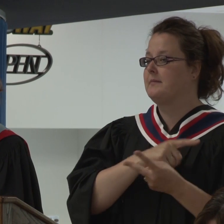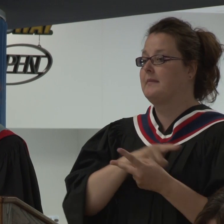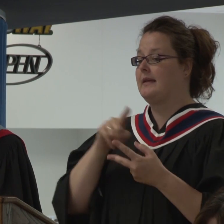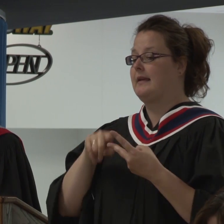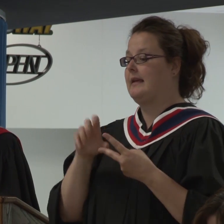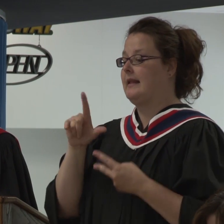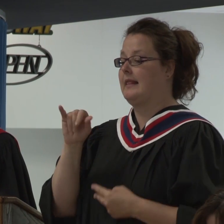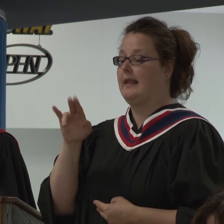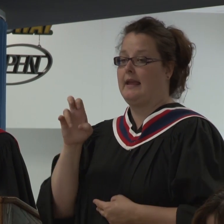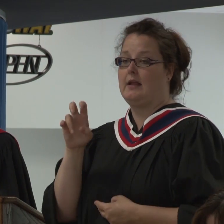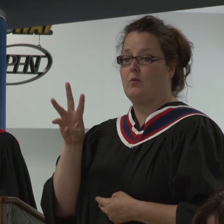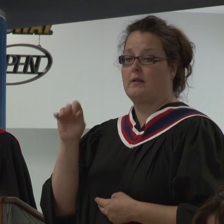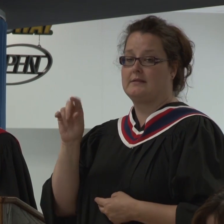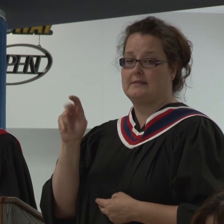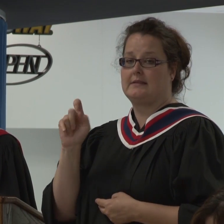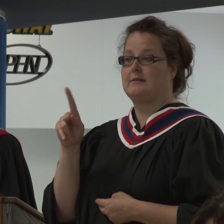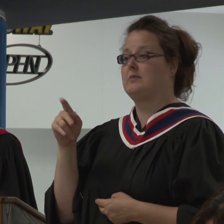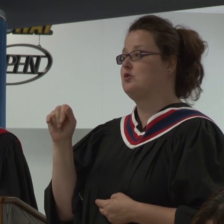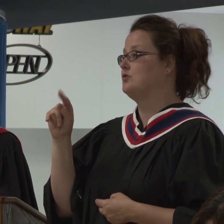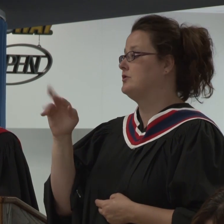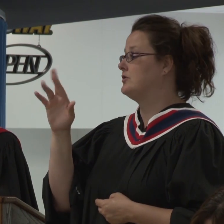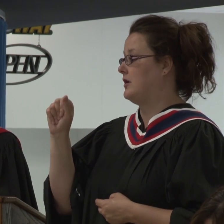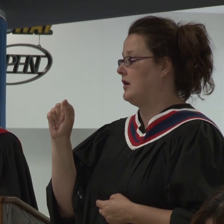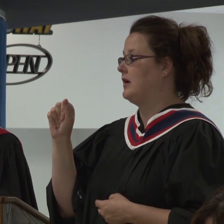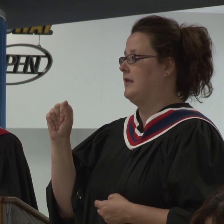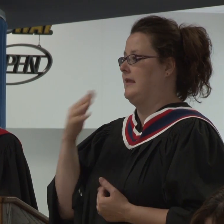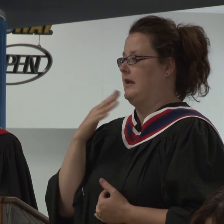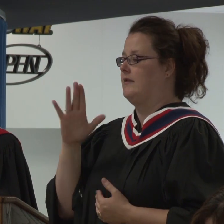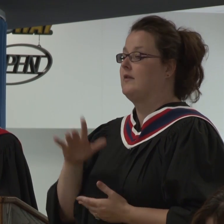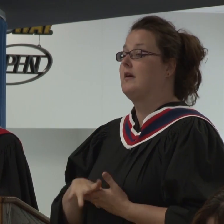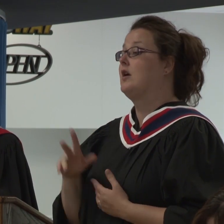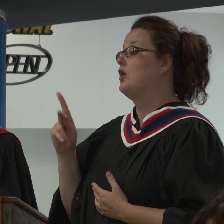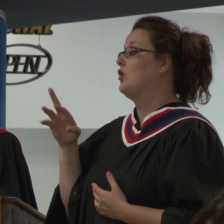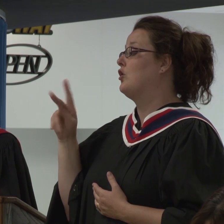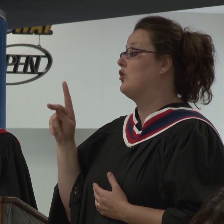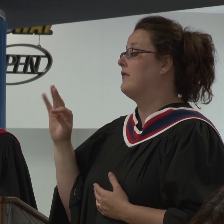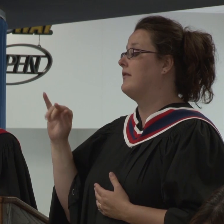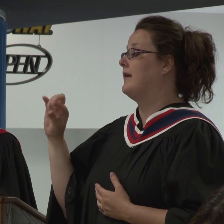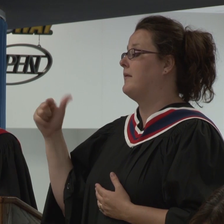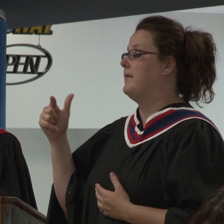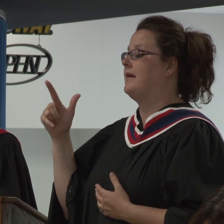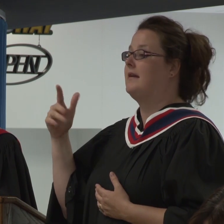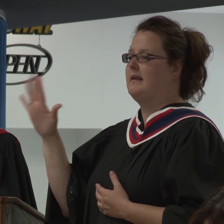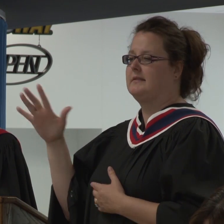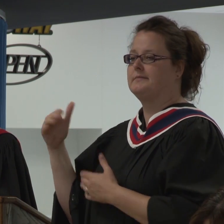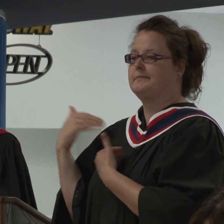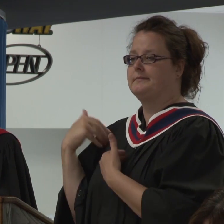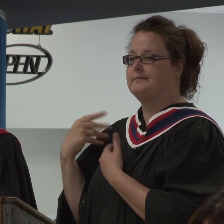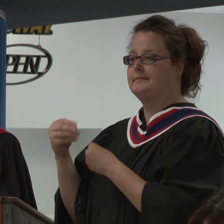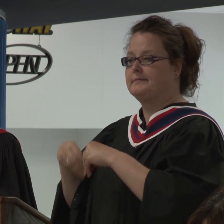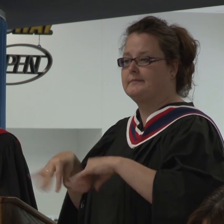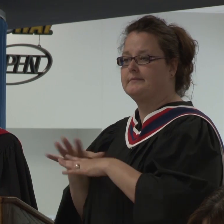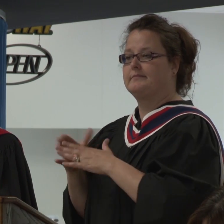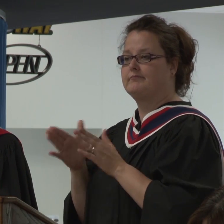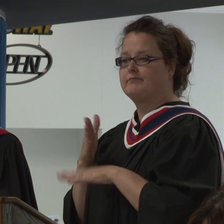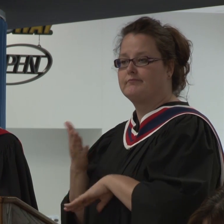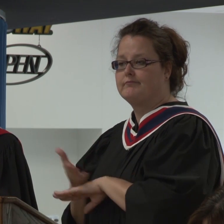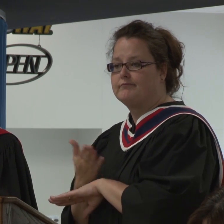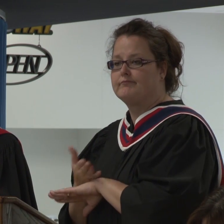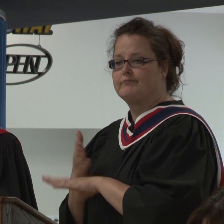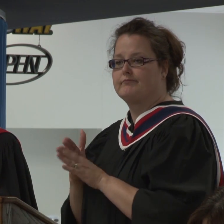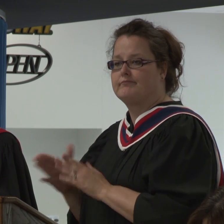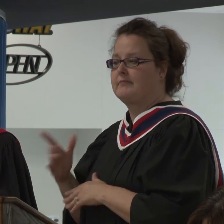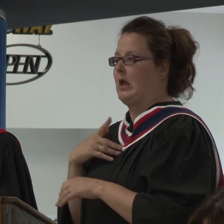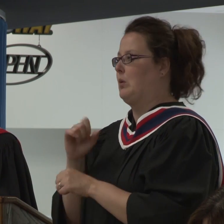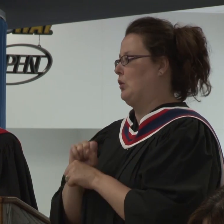Patricia Storing of my office, and Director of Facility Services, Kirk Fleming, and his team, who have worked diligently for several